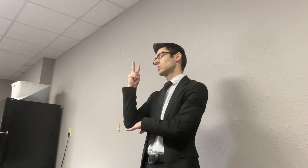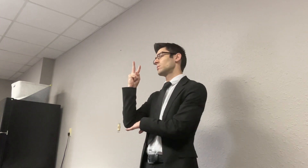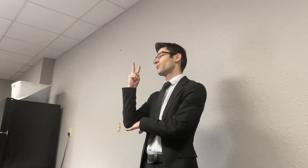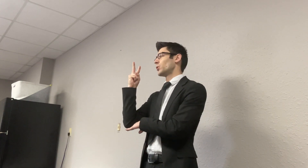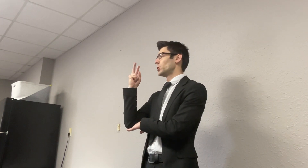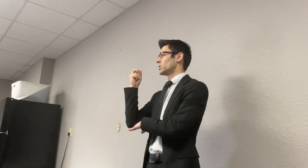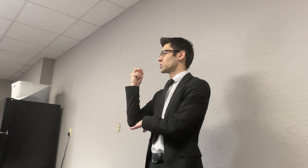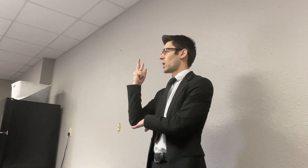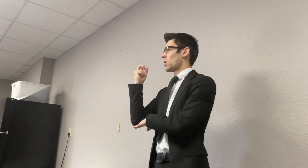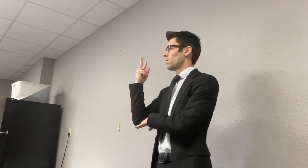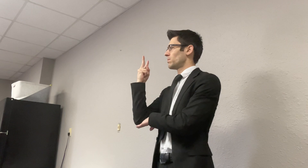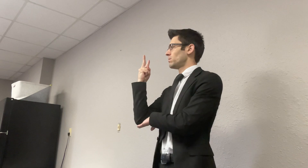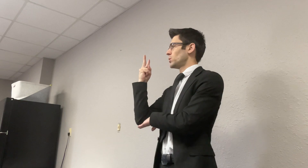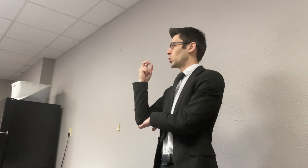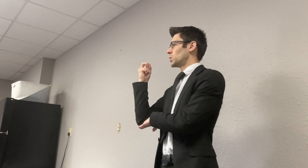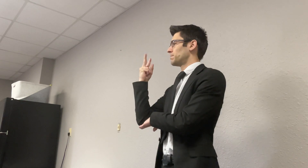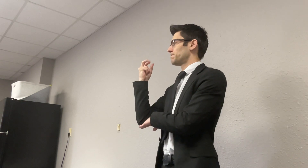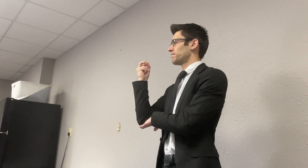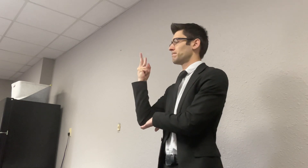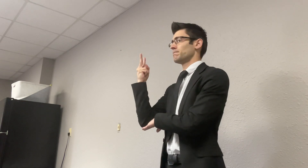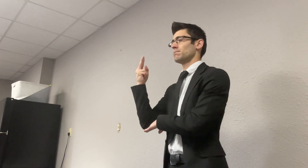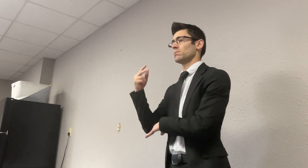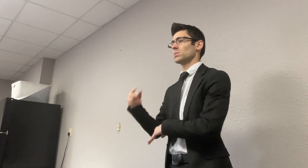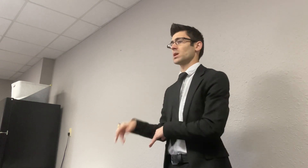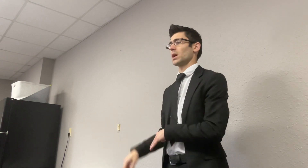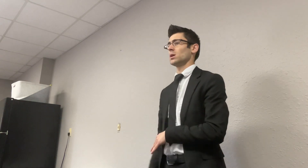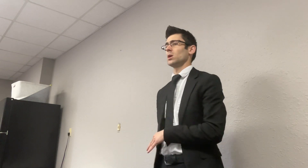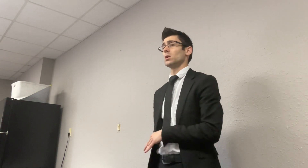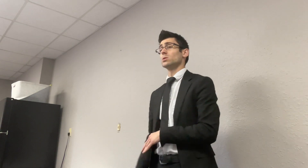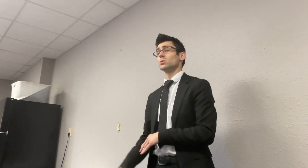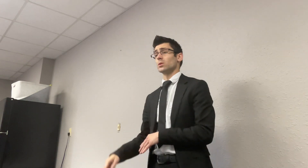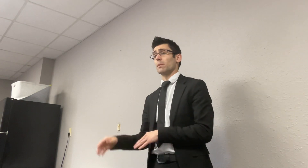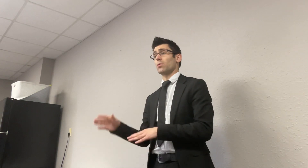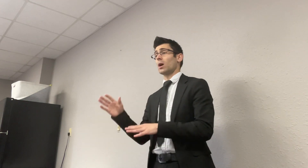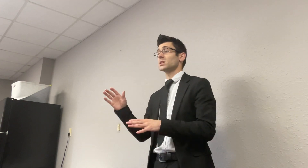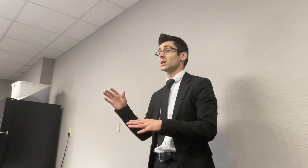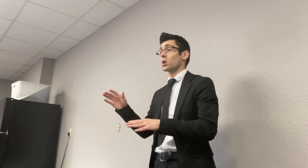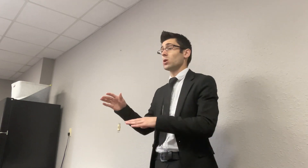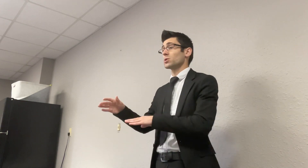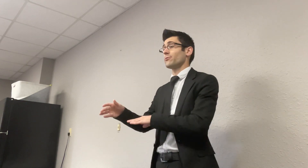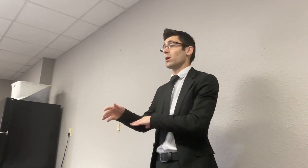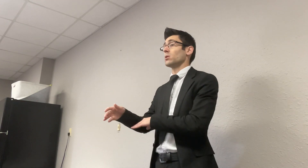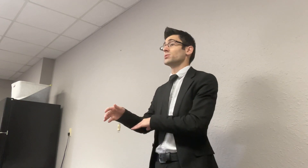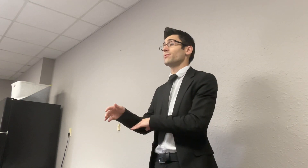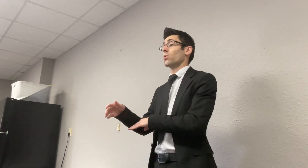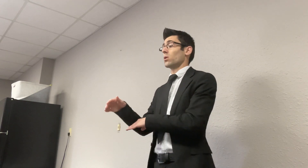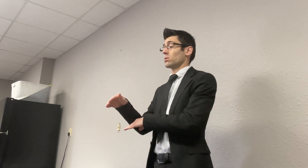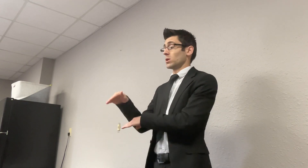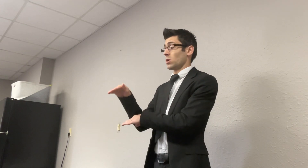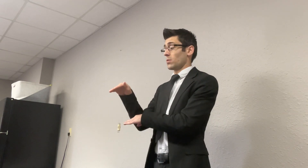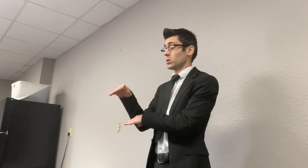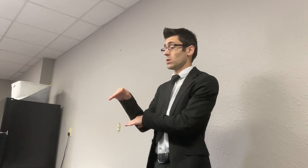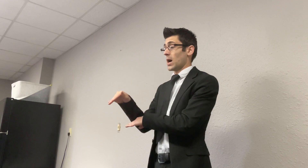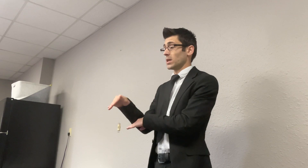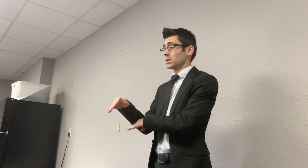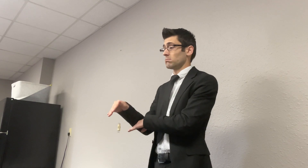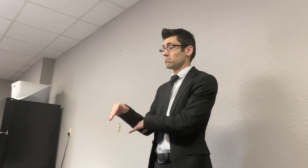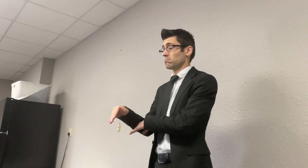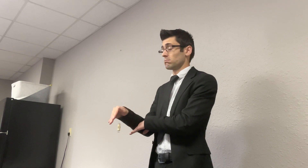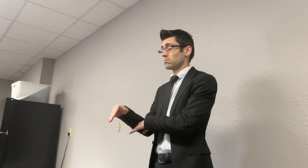for noon as well. Noon. Okay, so that process also follows for, you know how we do night,